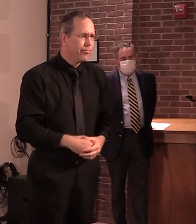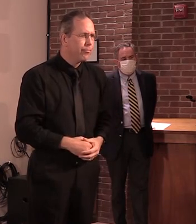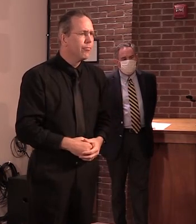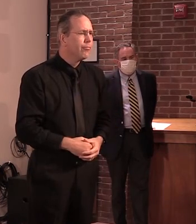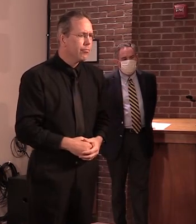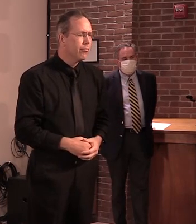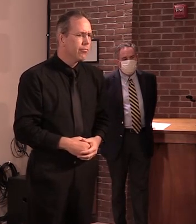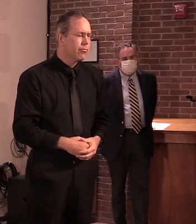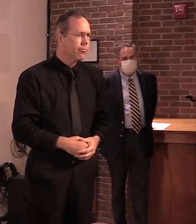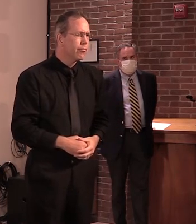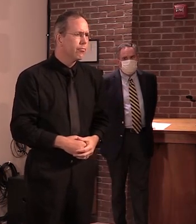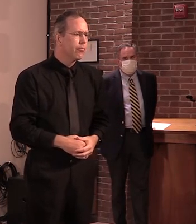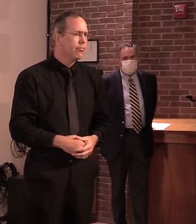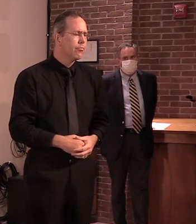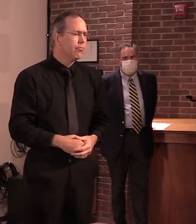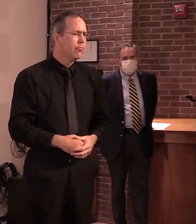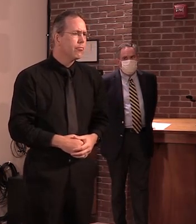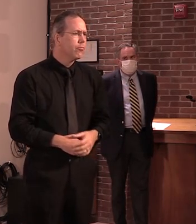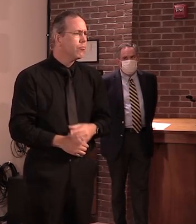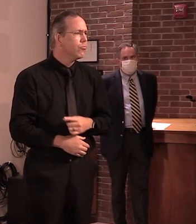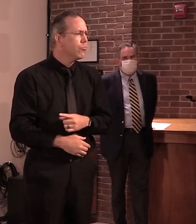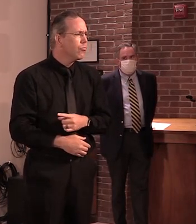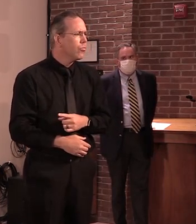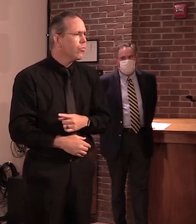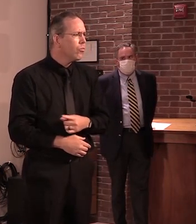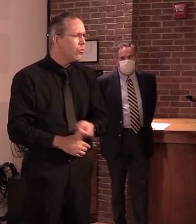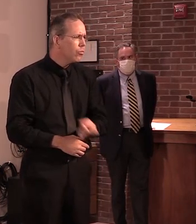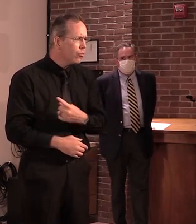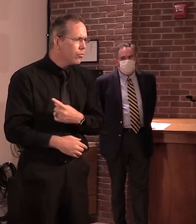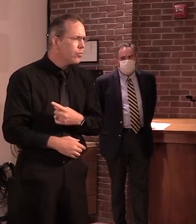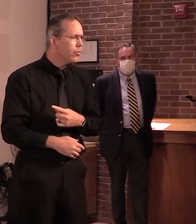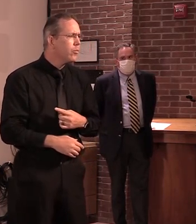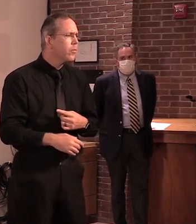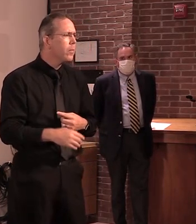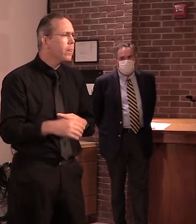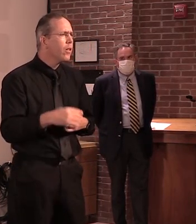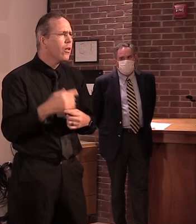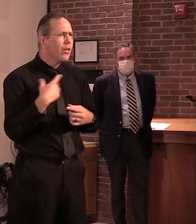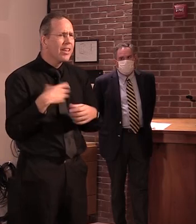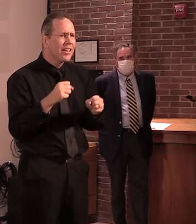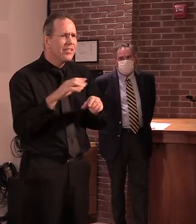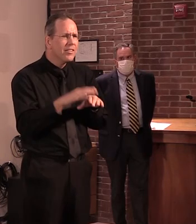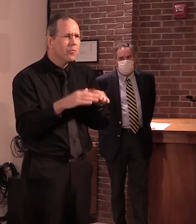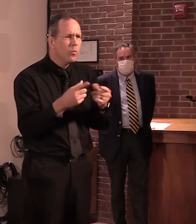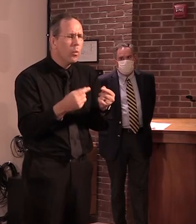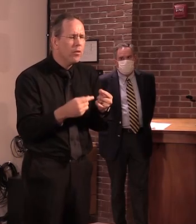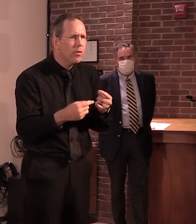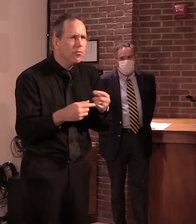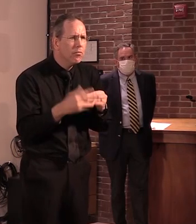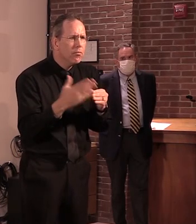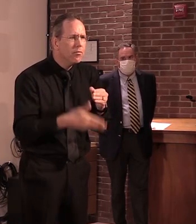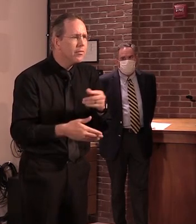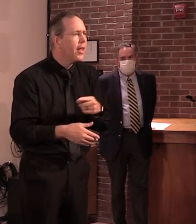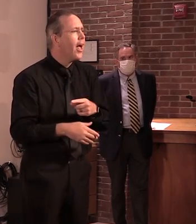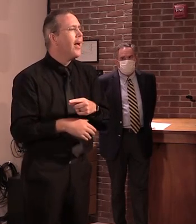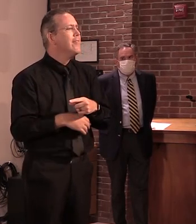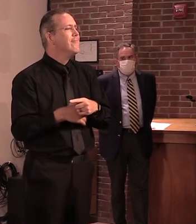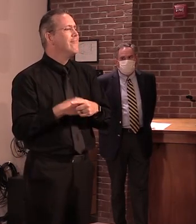that we can take, what are we going to see? And you know, we've already done the first quarter of the